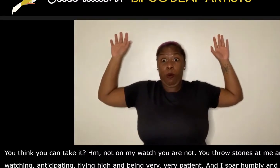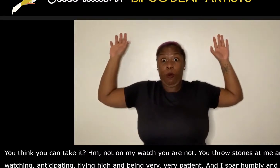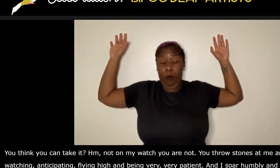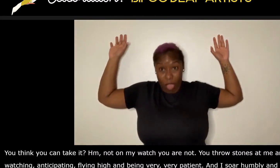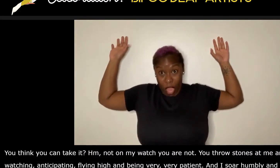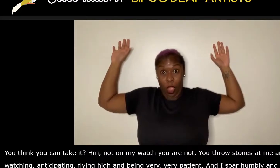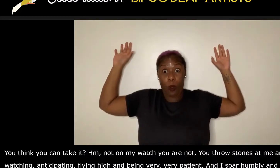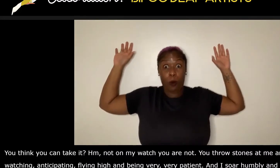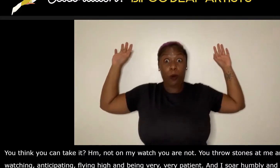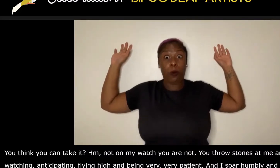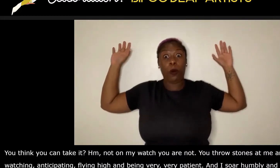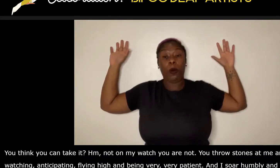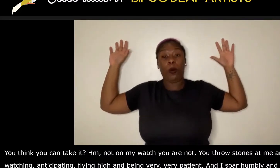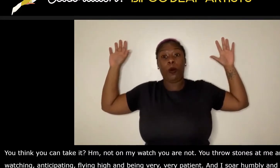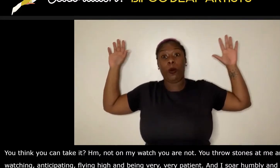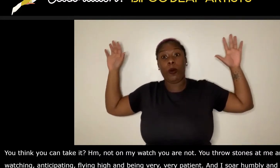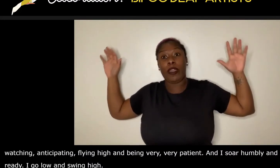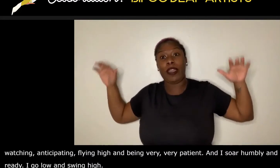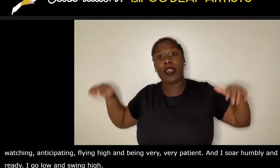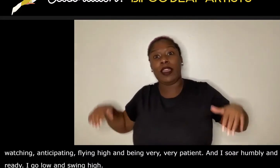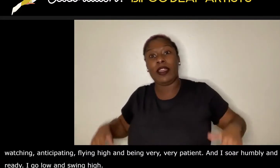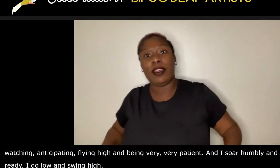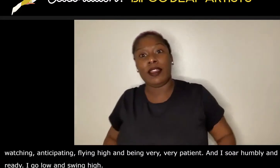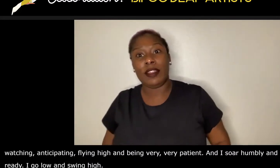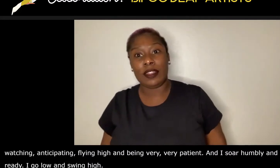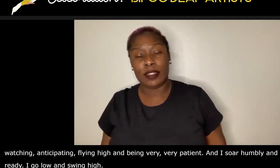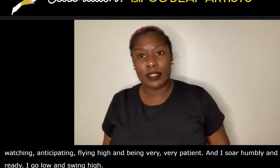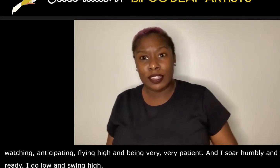I go low and swing high.